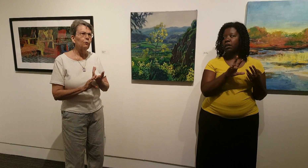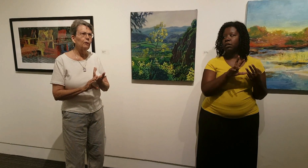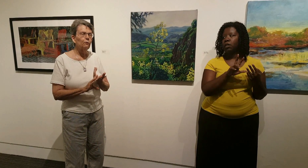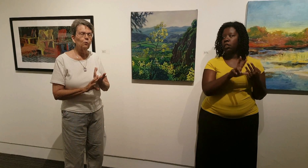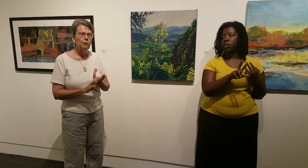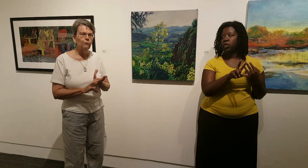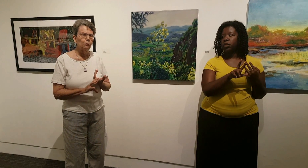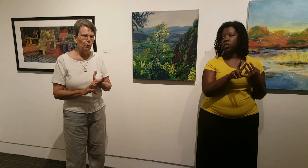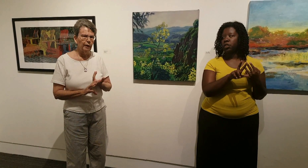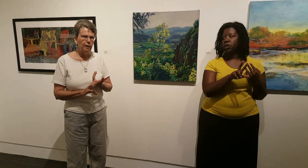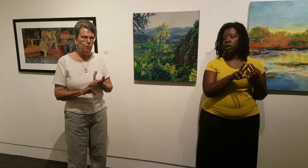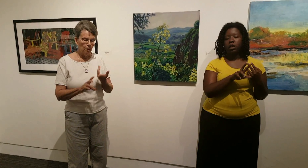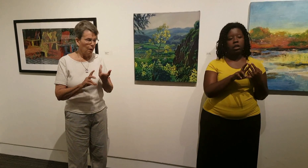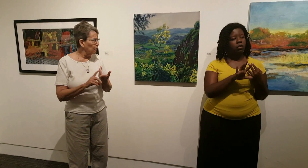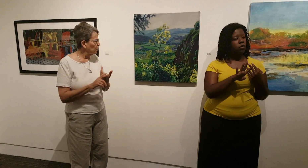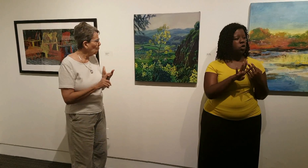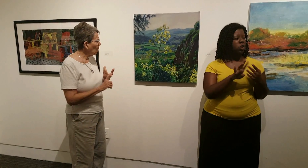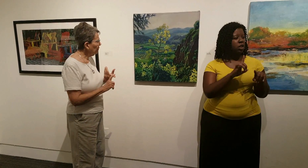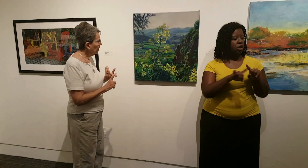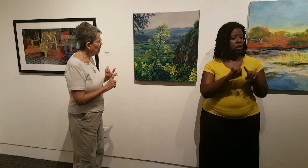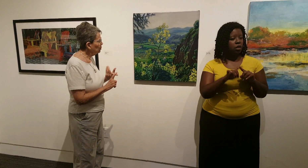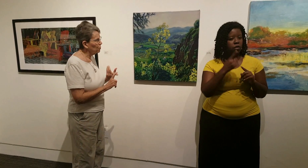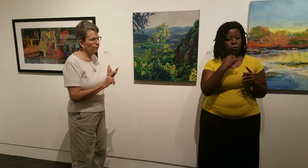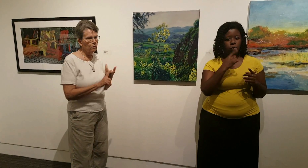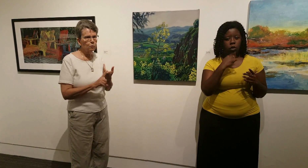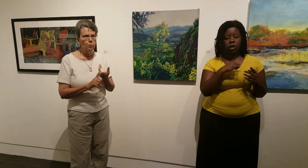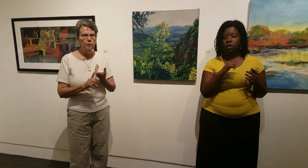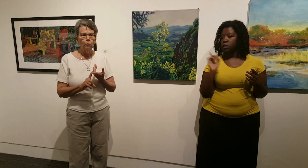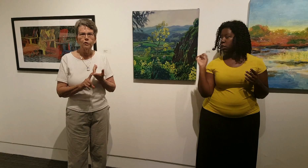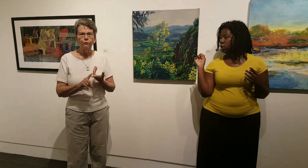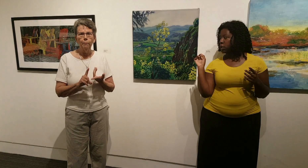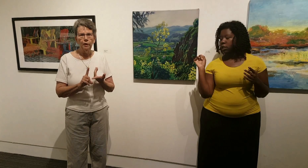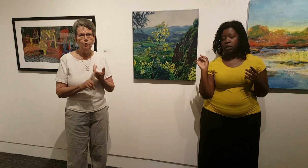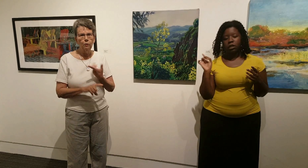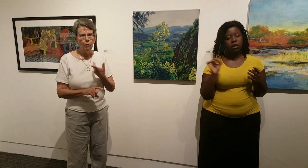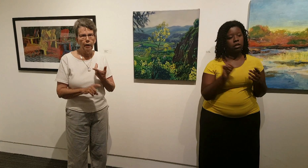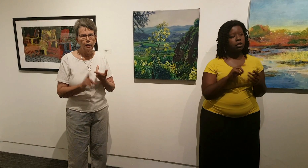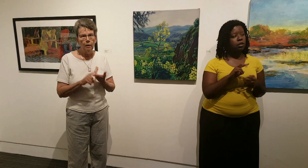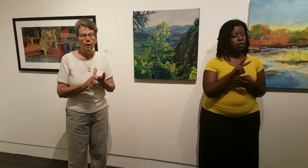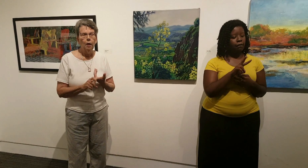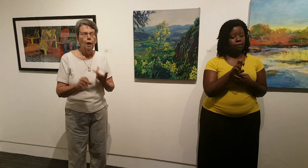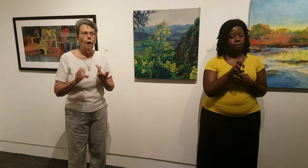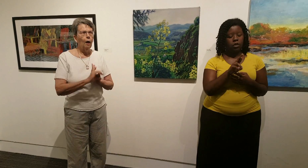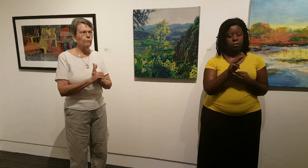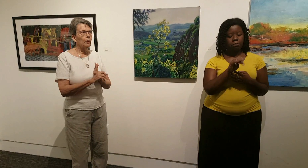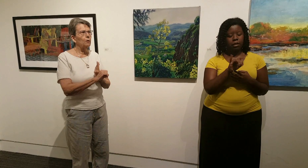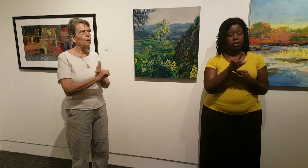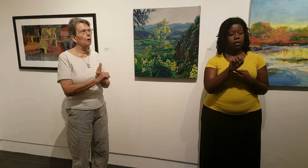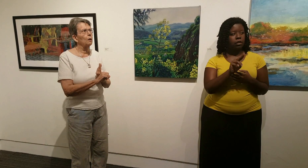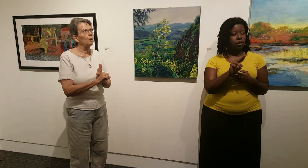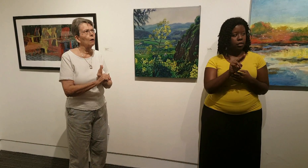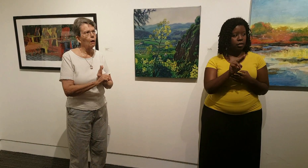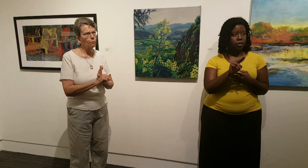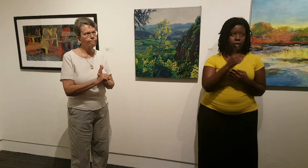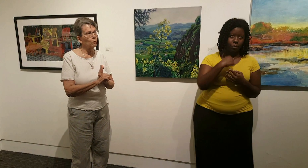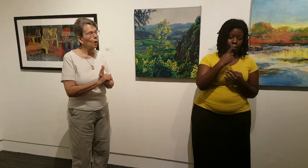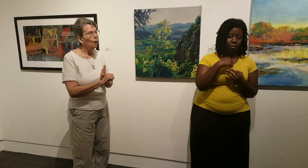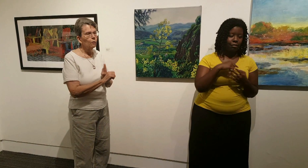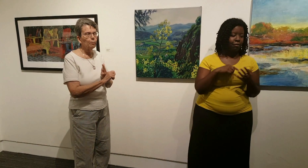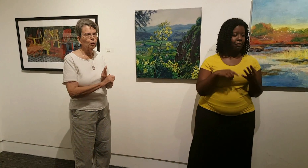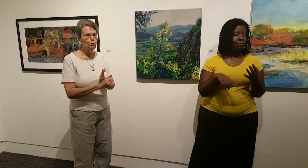about 3 or 4 different reds. The one that I used for this one was vermilion red.